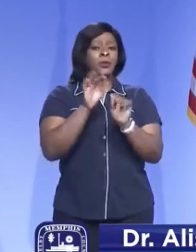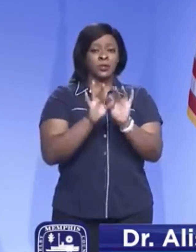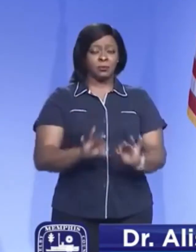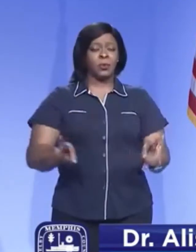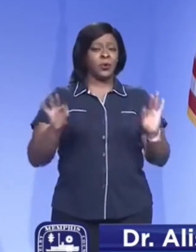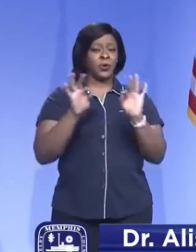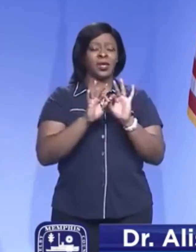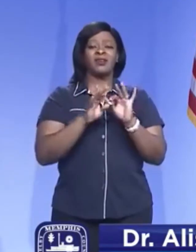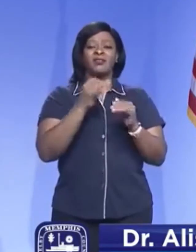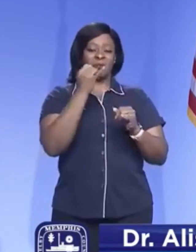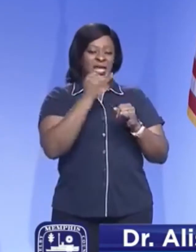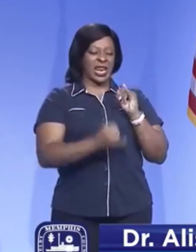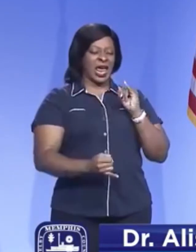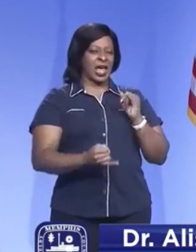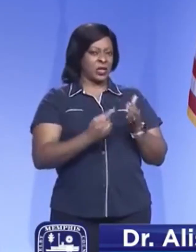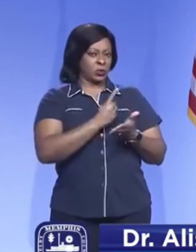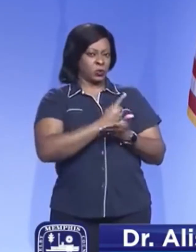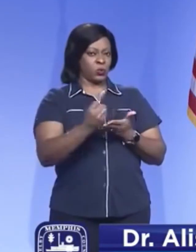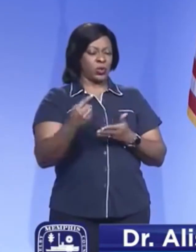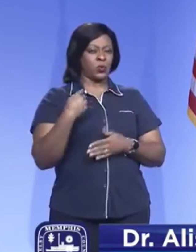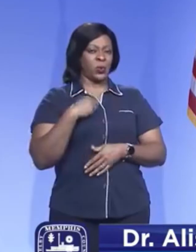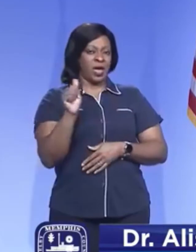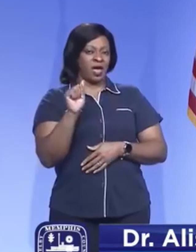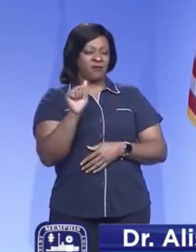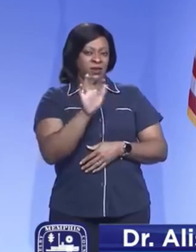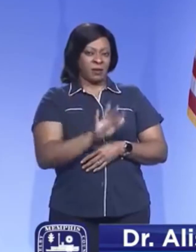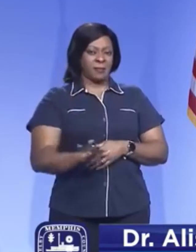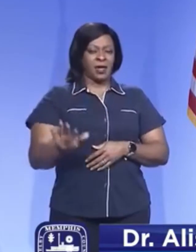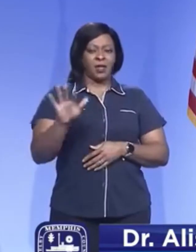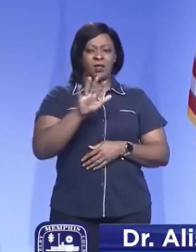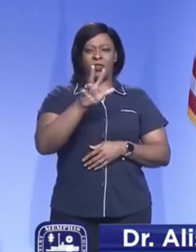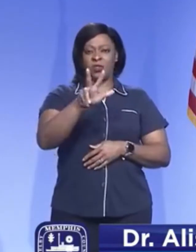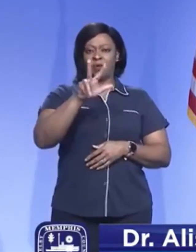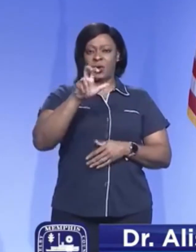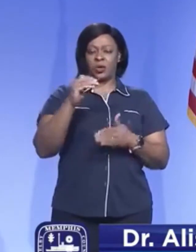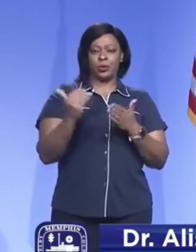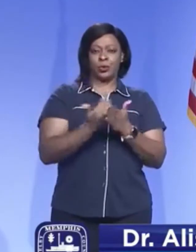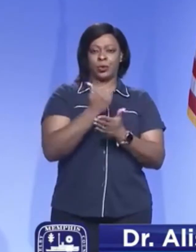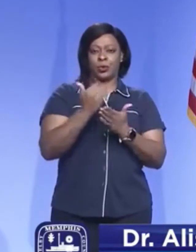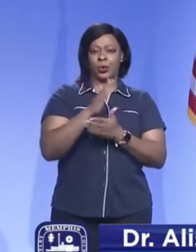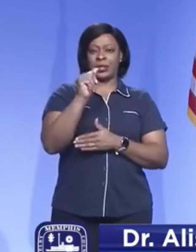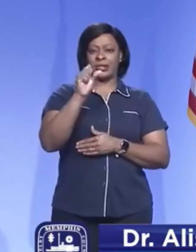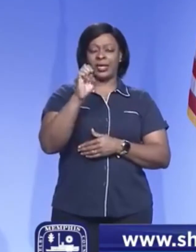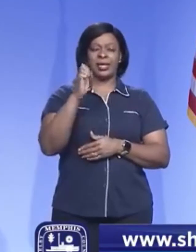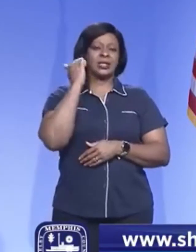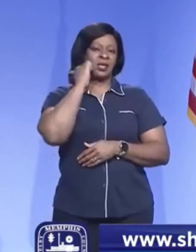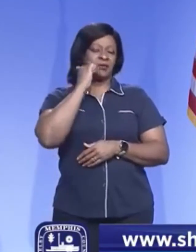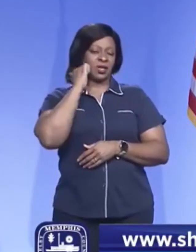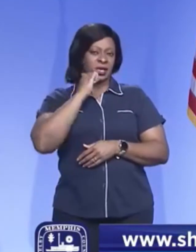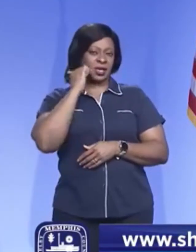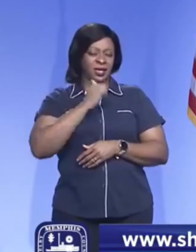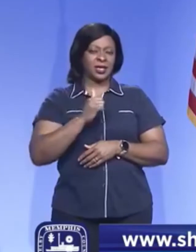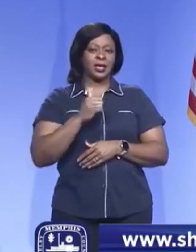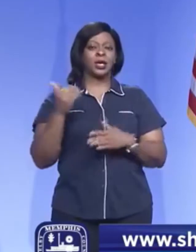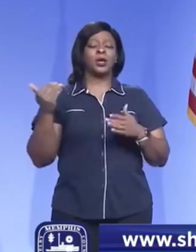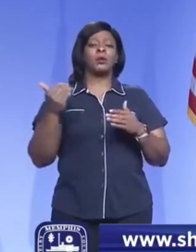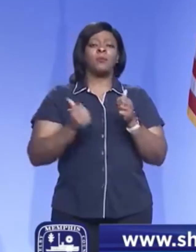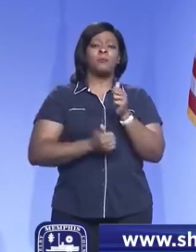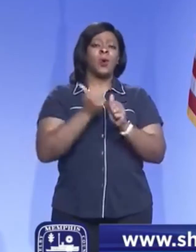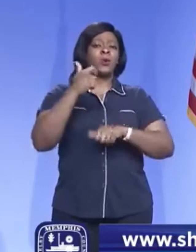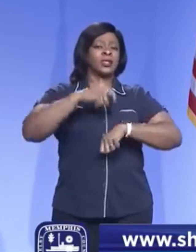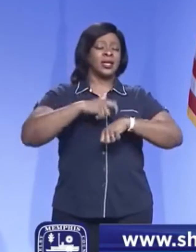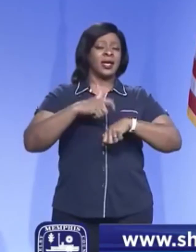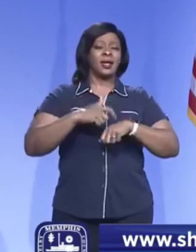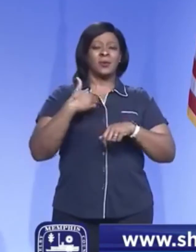is over the last week, we've averaged a little over 300 new cases per day. Most days we've been